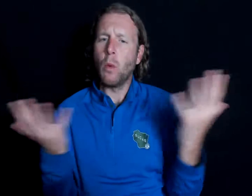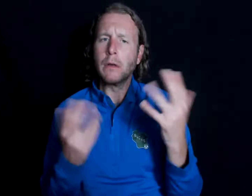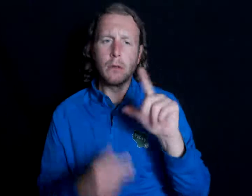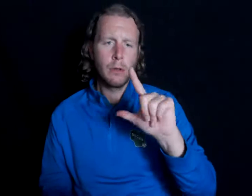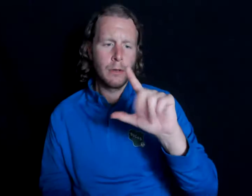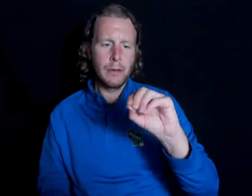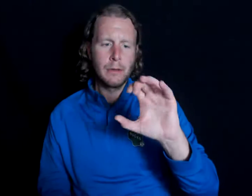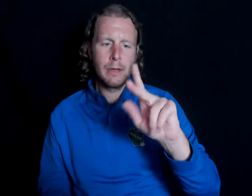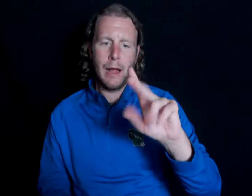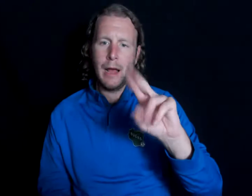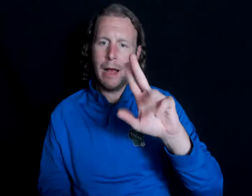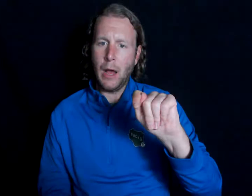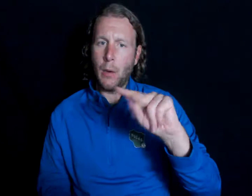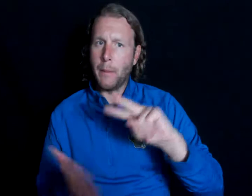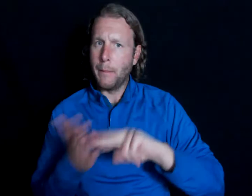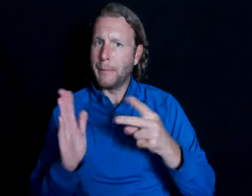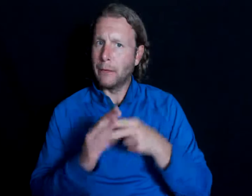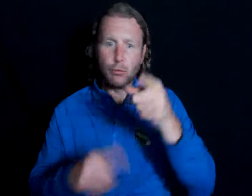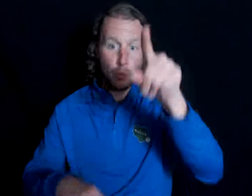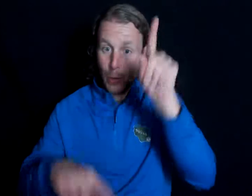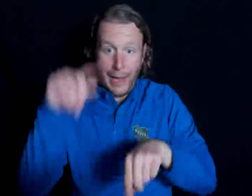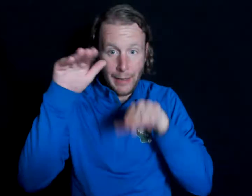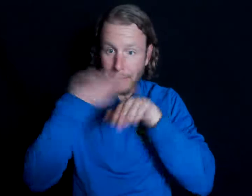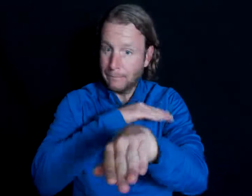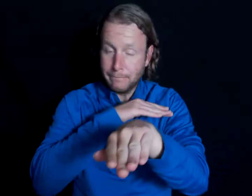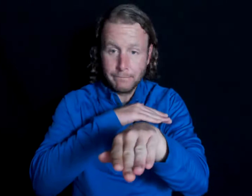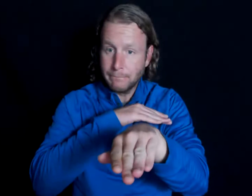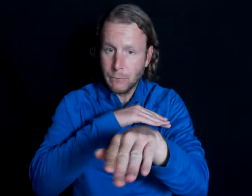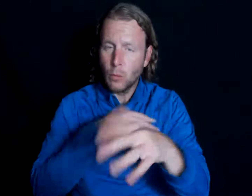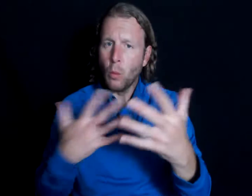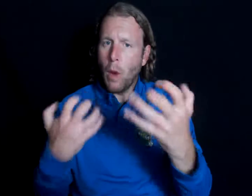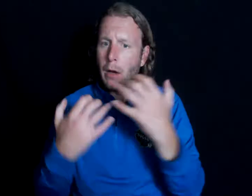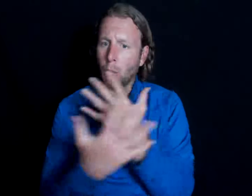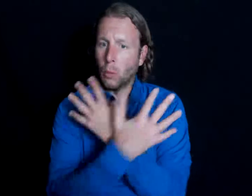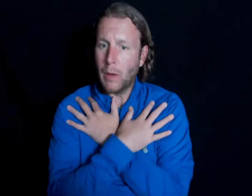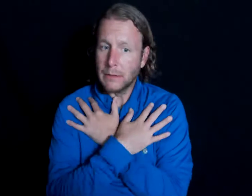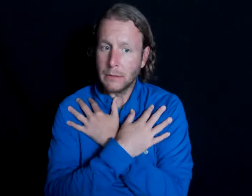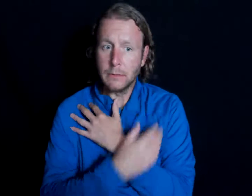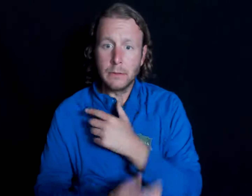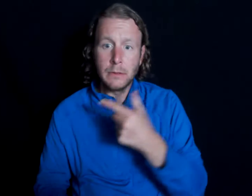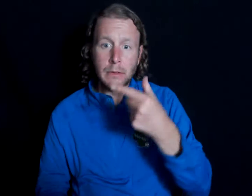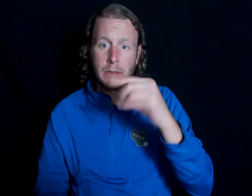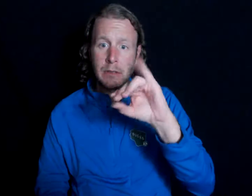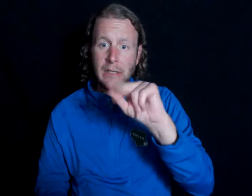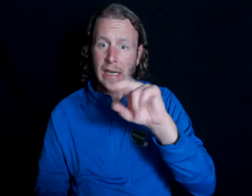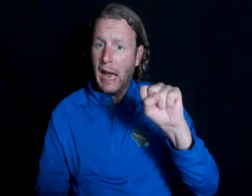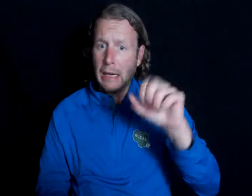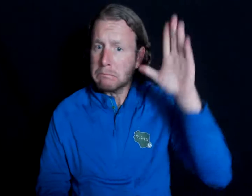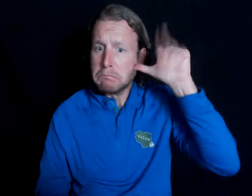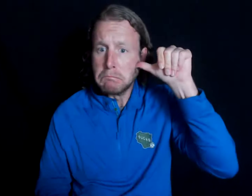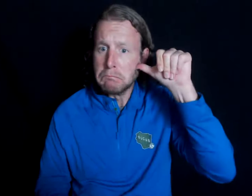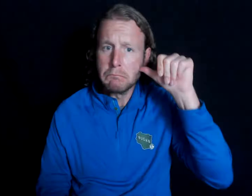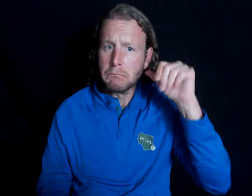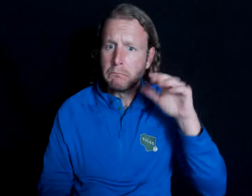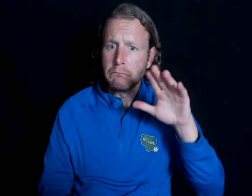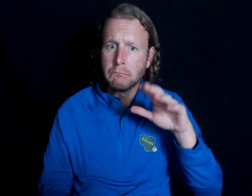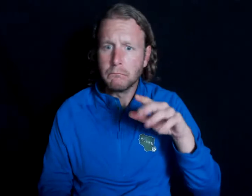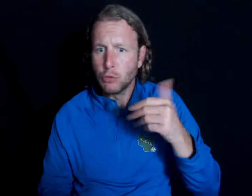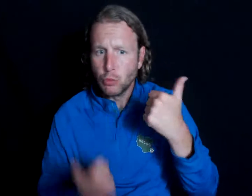tell the guys they can't come to the gym. They want them to stay off their feet, and Giannis invariably tries to, pick the lock and get